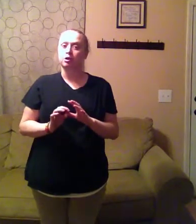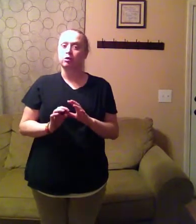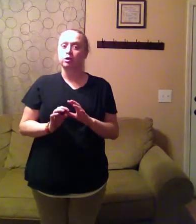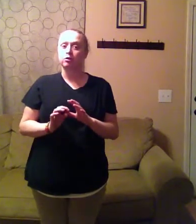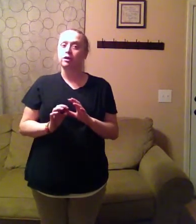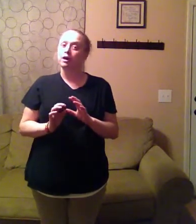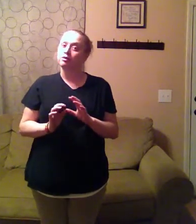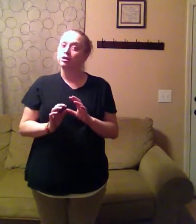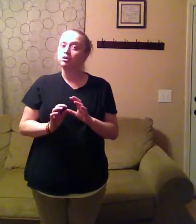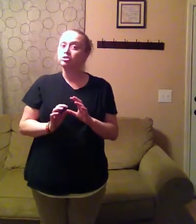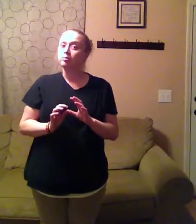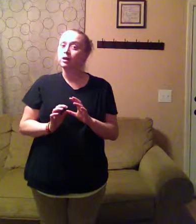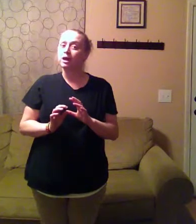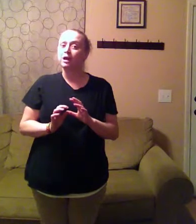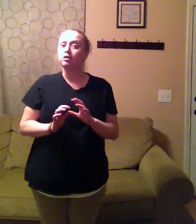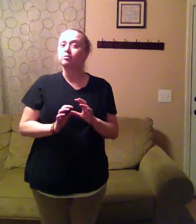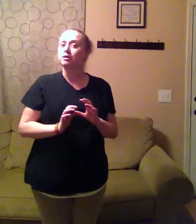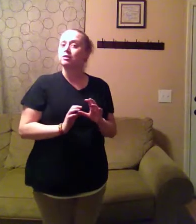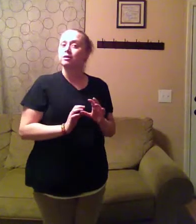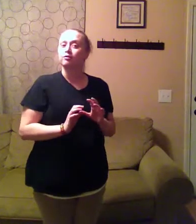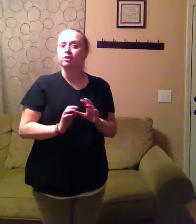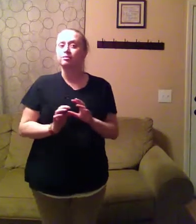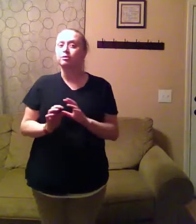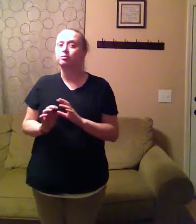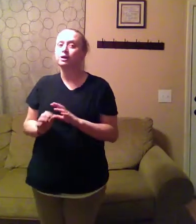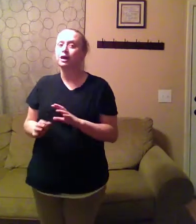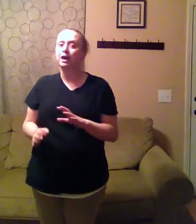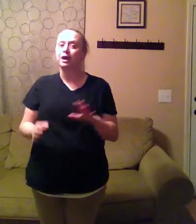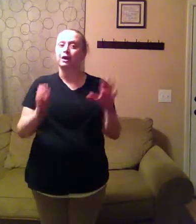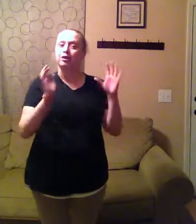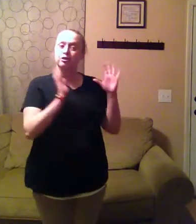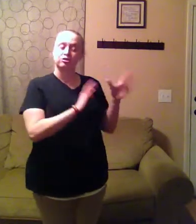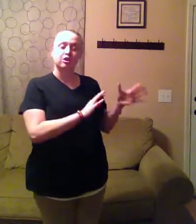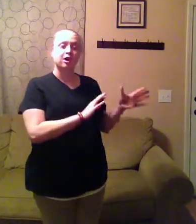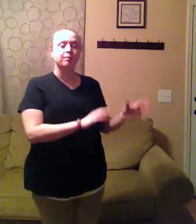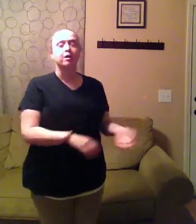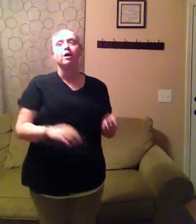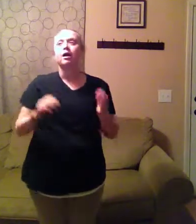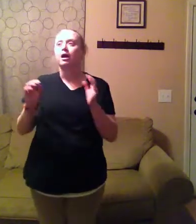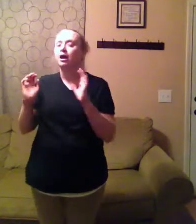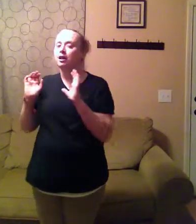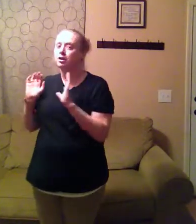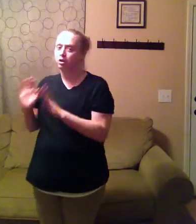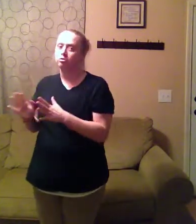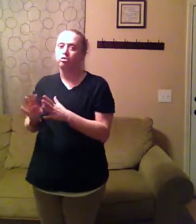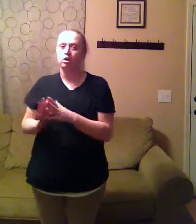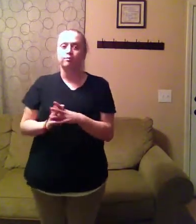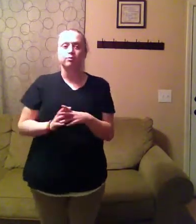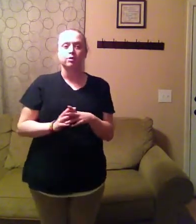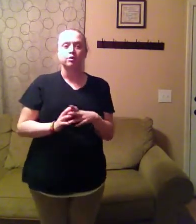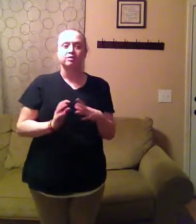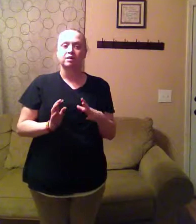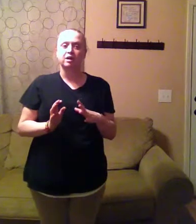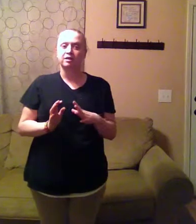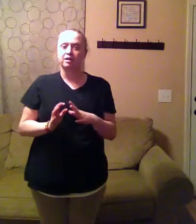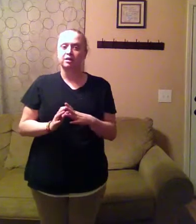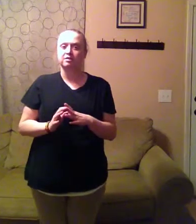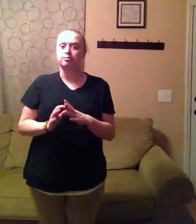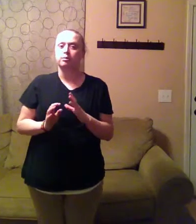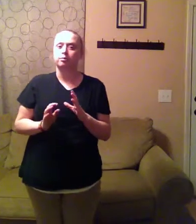all know that having a good GPA could mean the difference between a good job and no job. Study techniques is probably